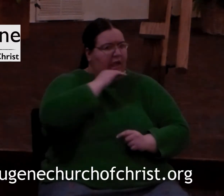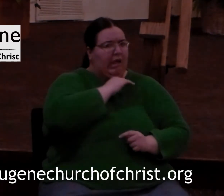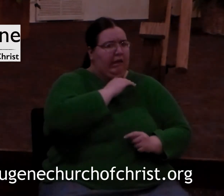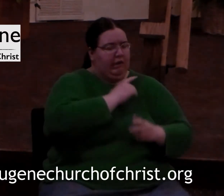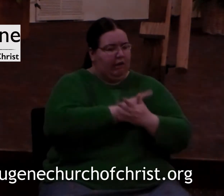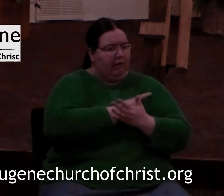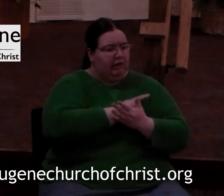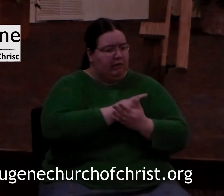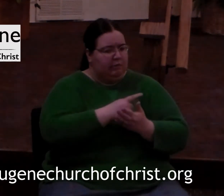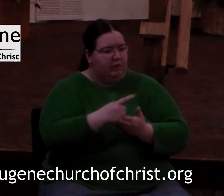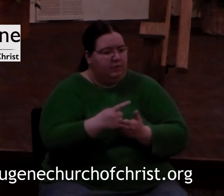week?